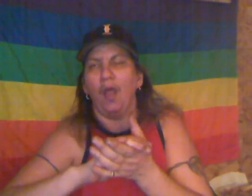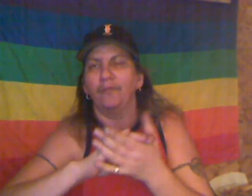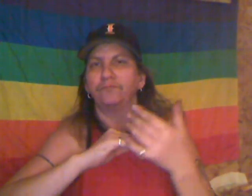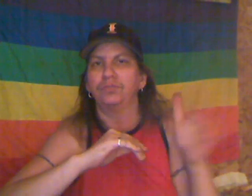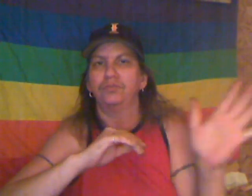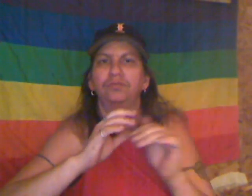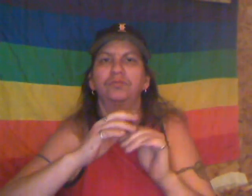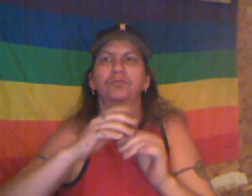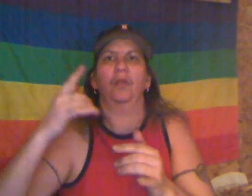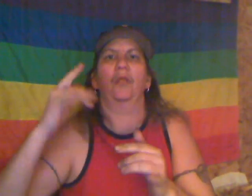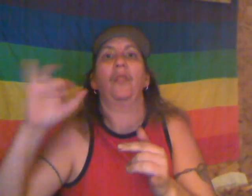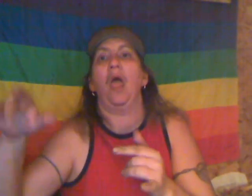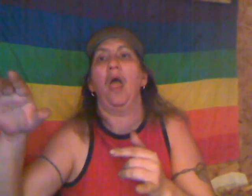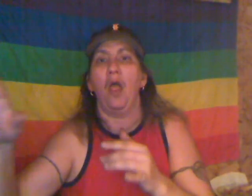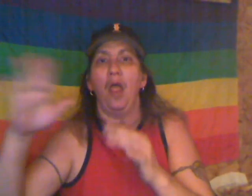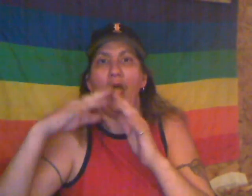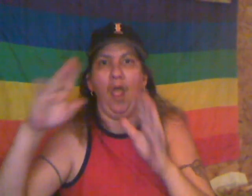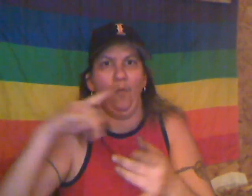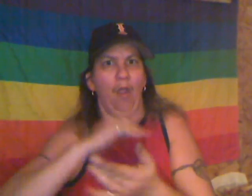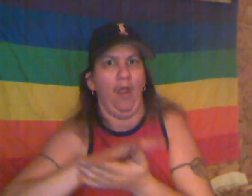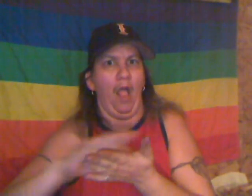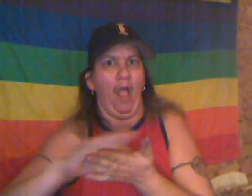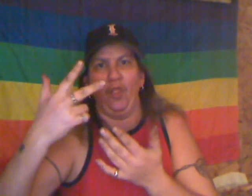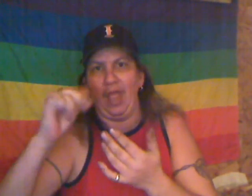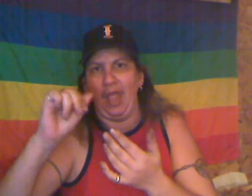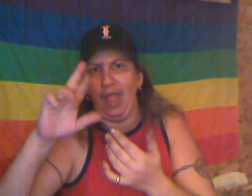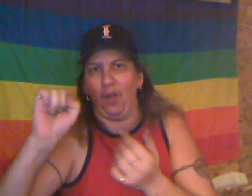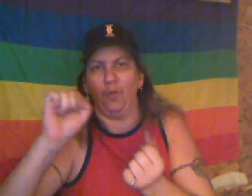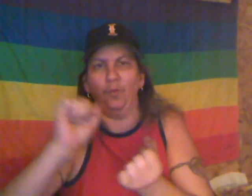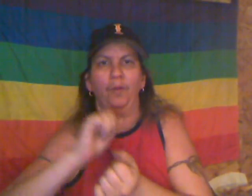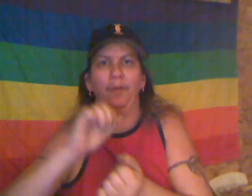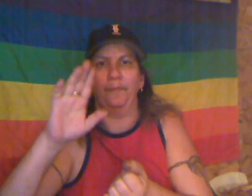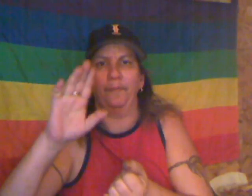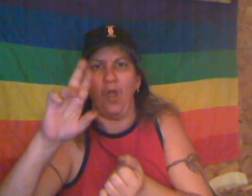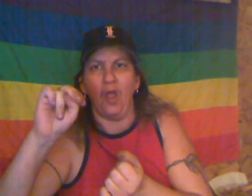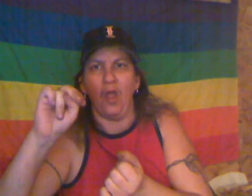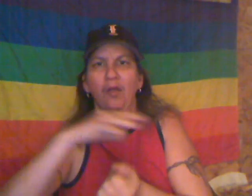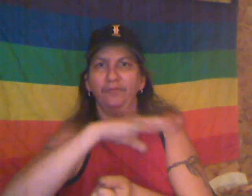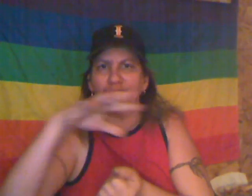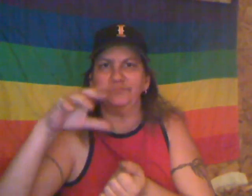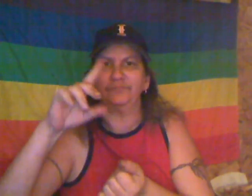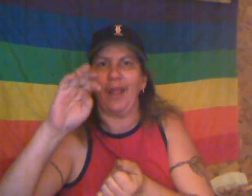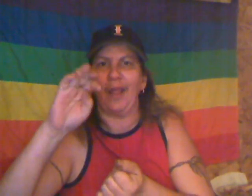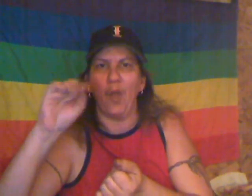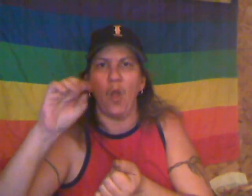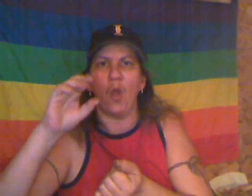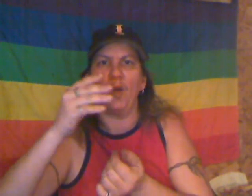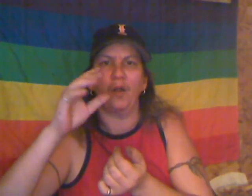predict tomorrow's forecast? Yeah, actually, they can. Stick around and you'll find out how. You're watching NASA.